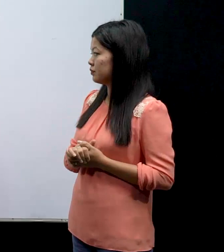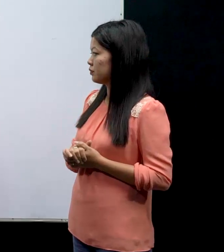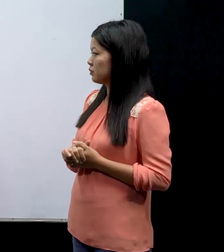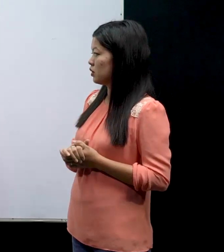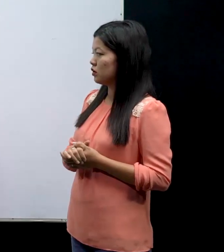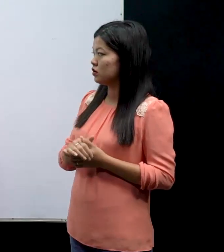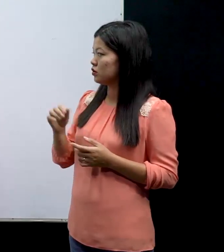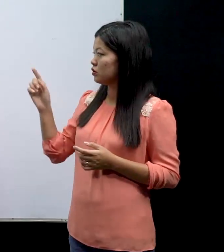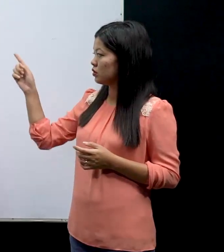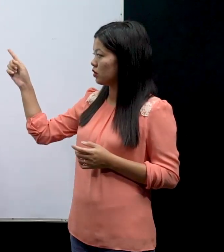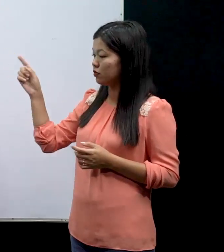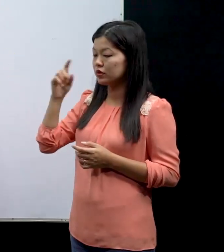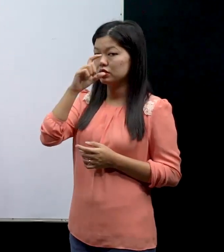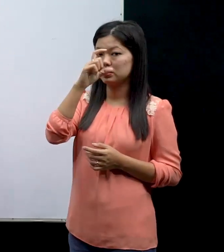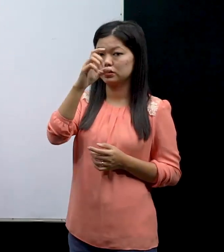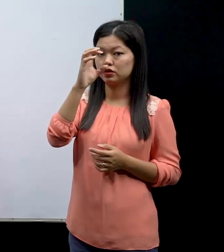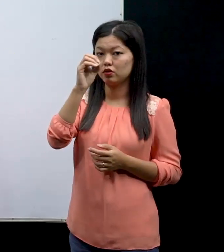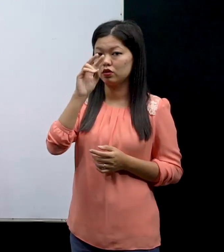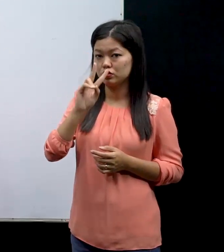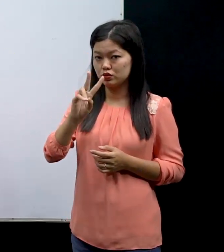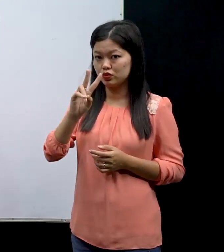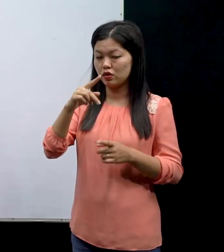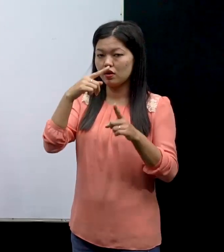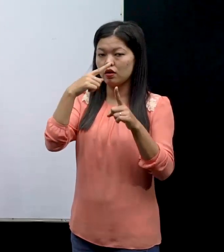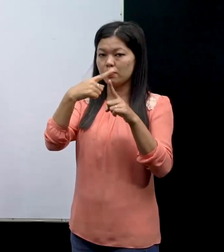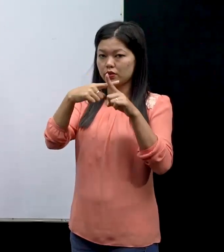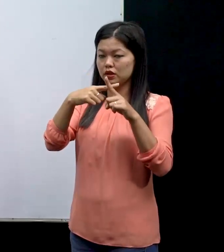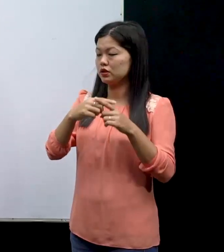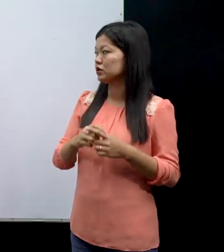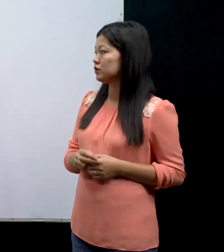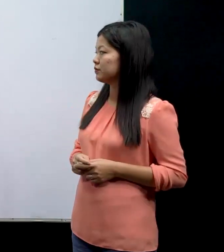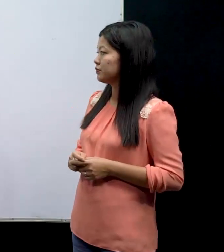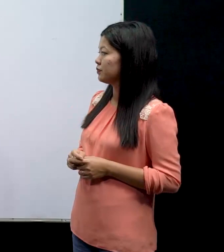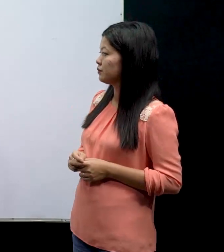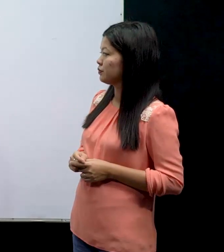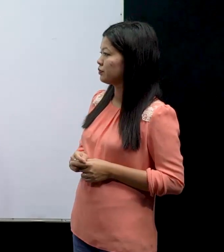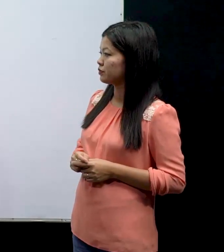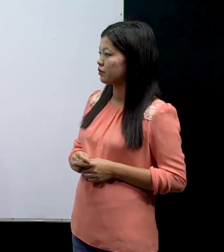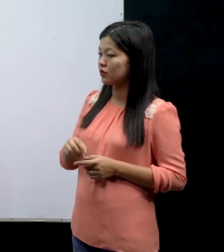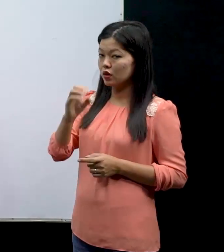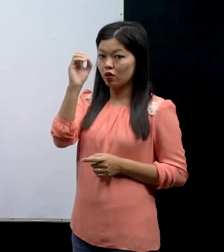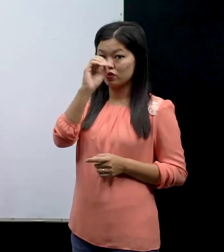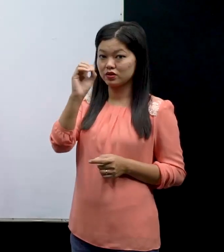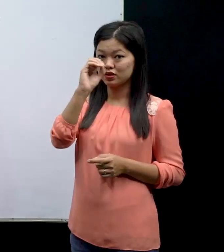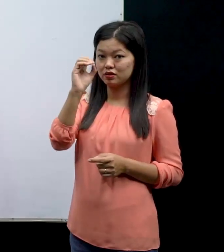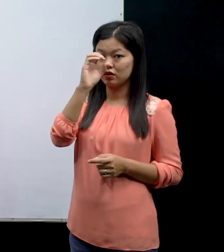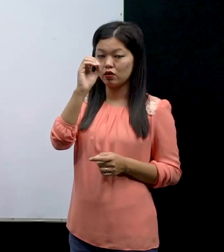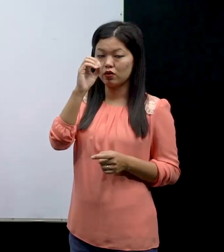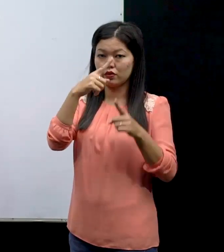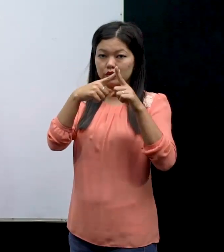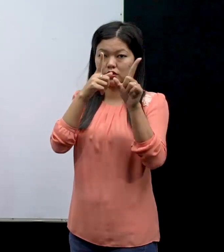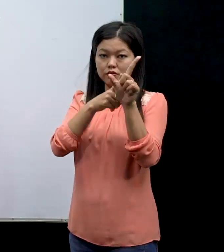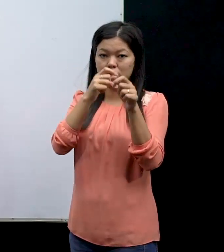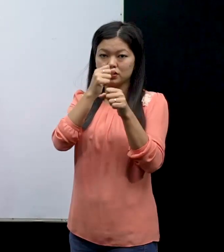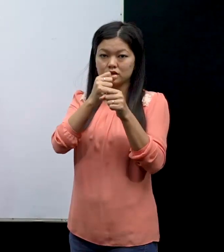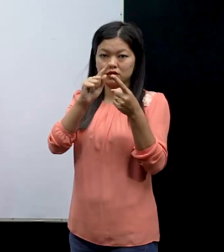okay? Now, carbon, we have written 12, right? Now, for oxygen, the atomic mass I've given 16, right? But how